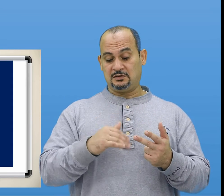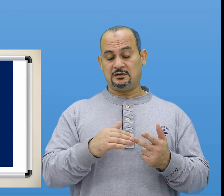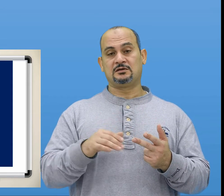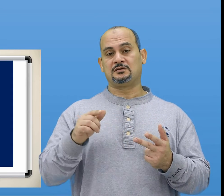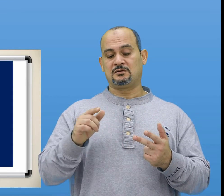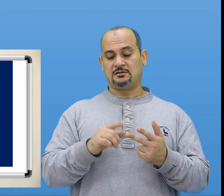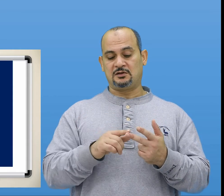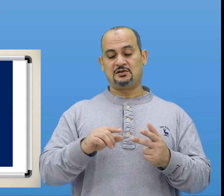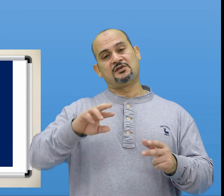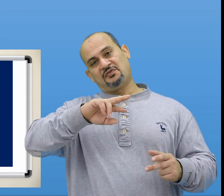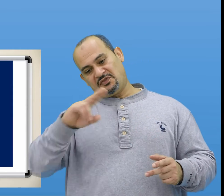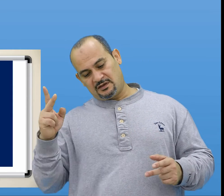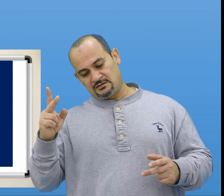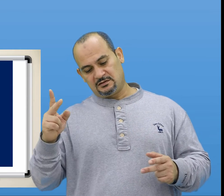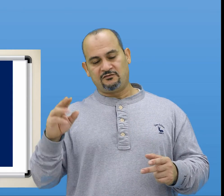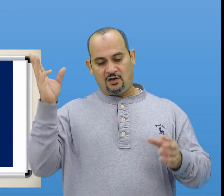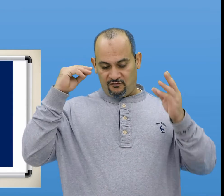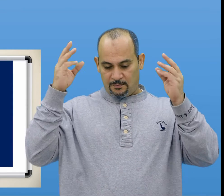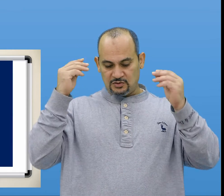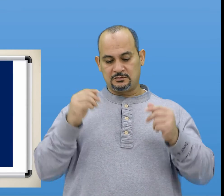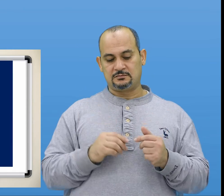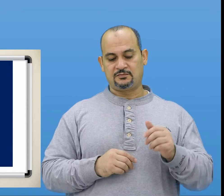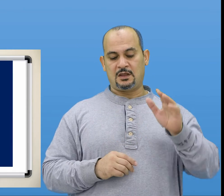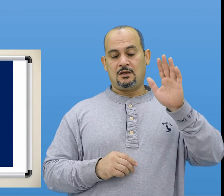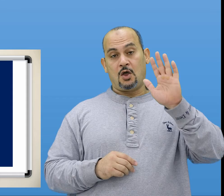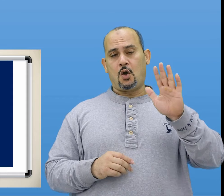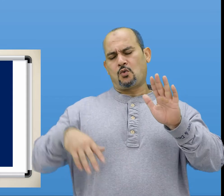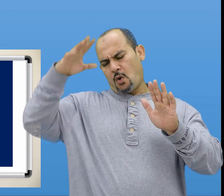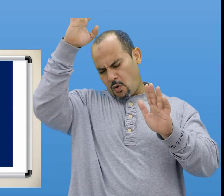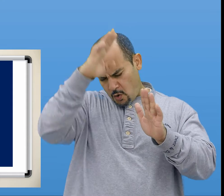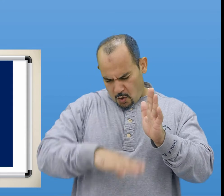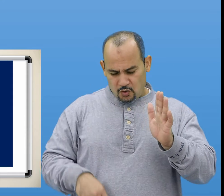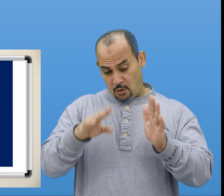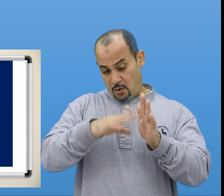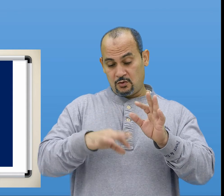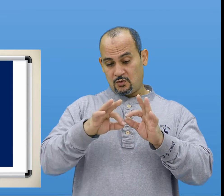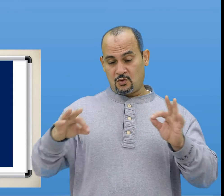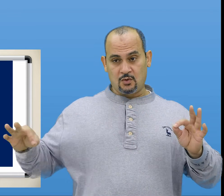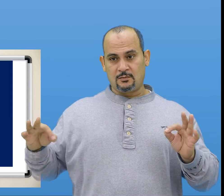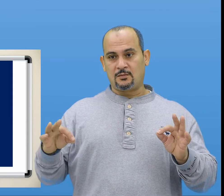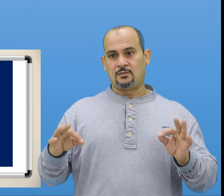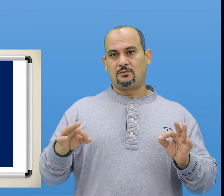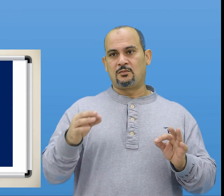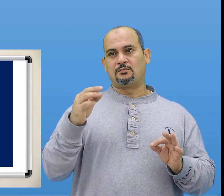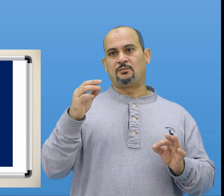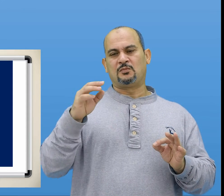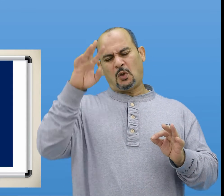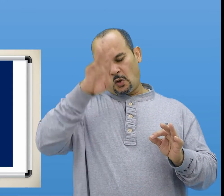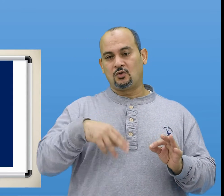multiple choice exercise. We want to choose the correct answer from A, B, C, and D. So let's take a moment and read the